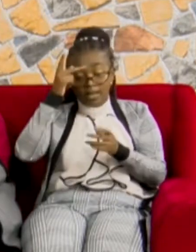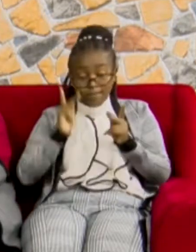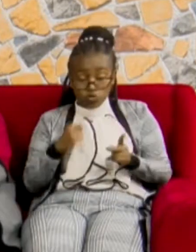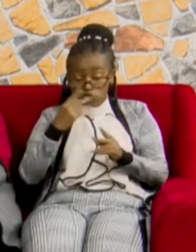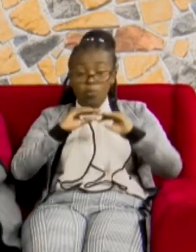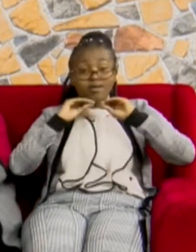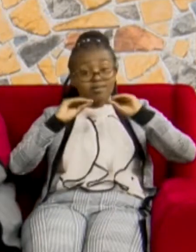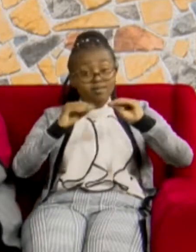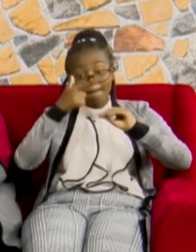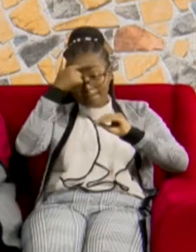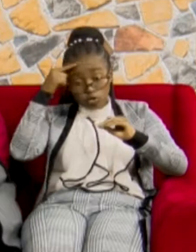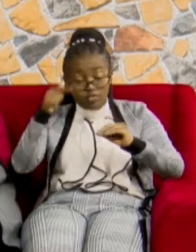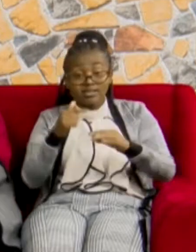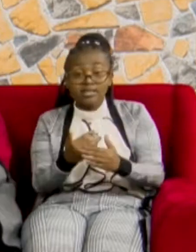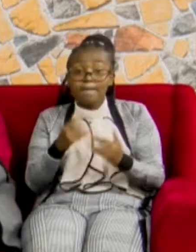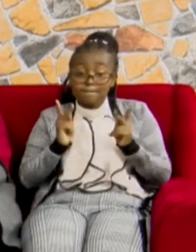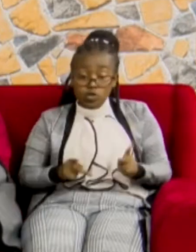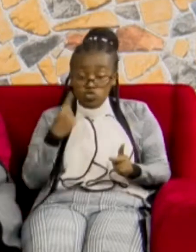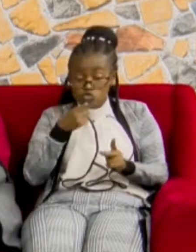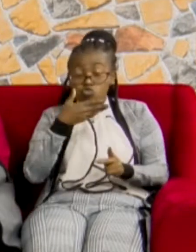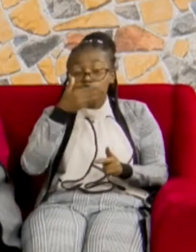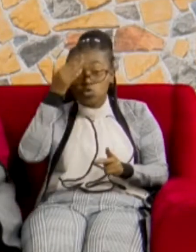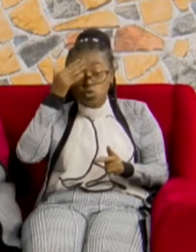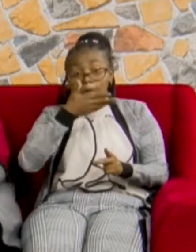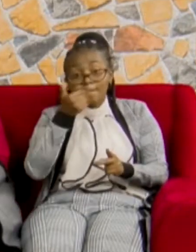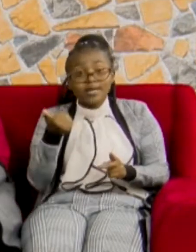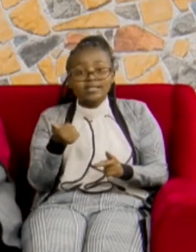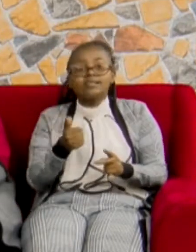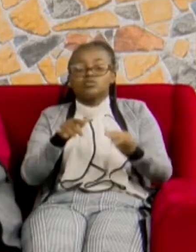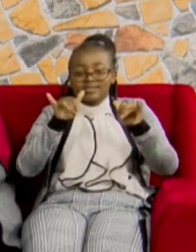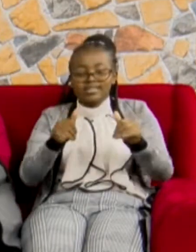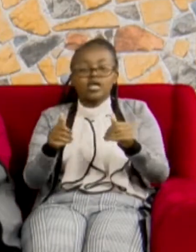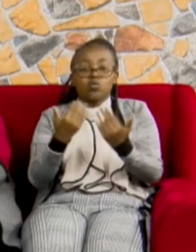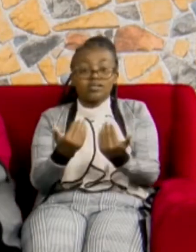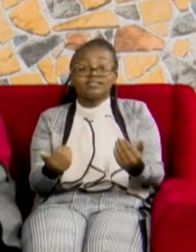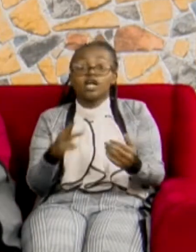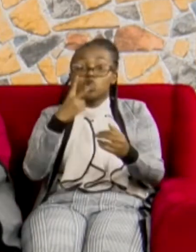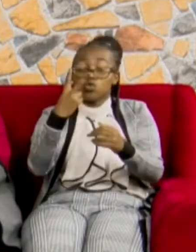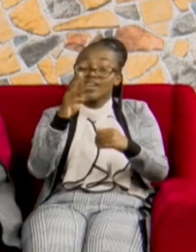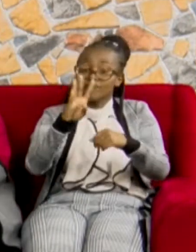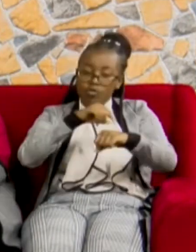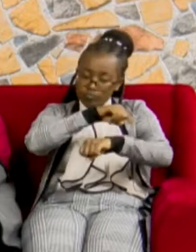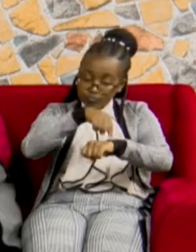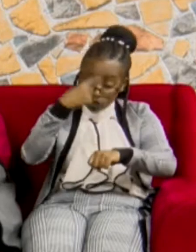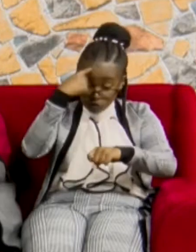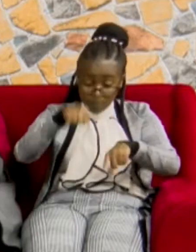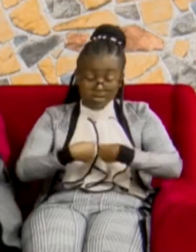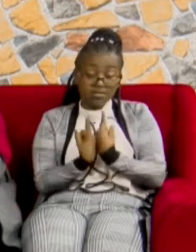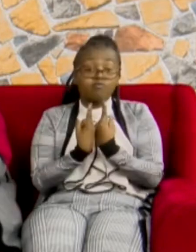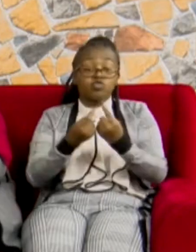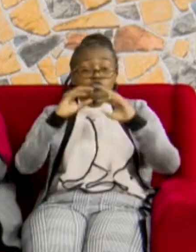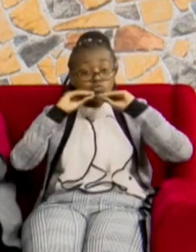Okay. Because the person who knows the child best is the one who's with the child 24 hours. That's right. And so for me, my goal is